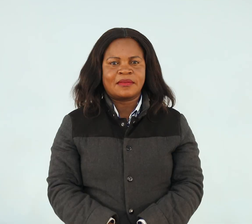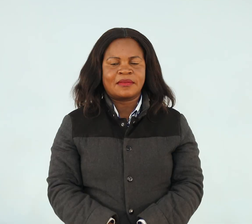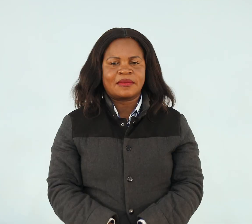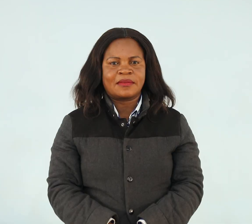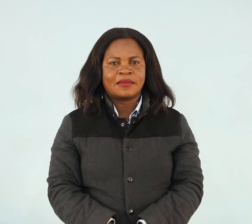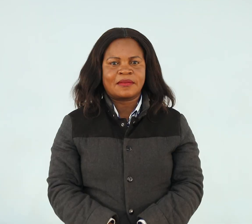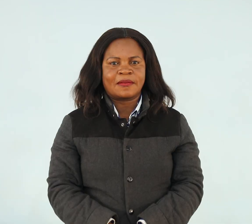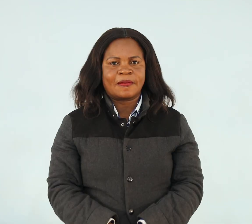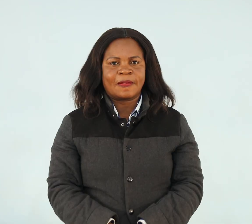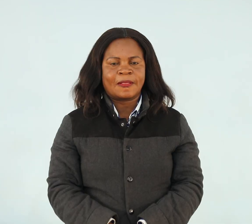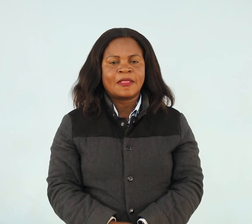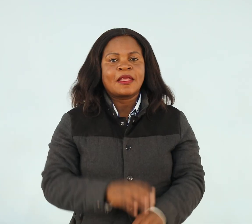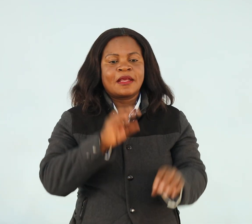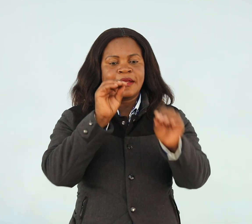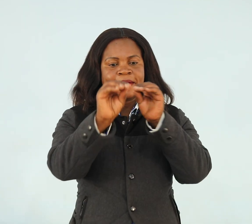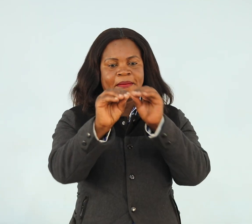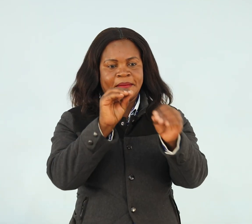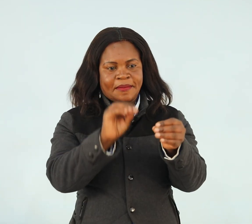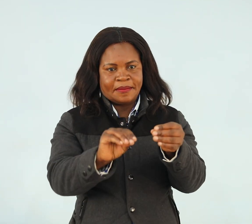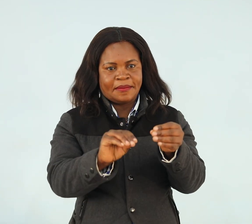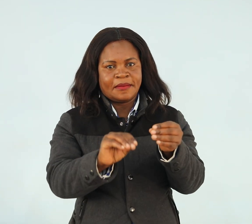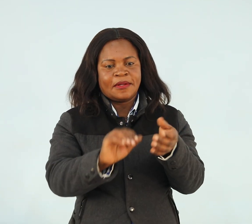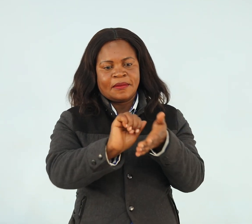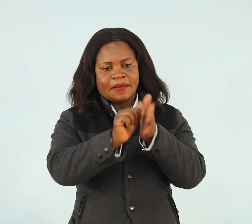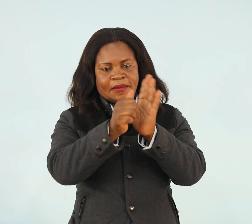Amendment of Article 73.